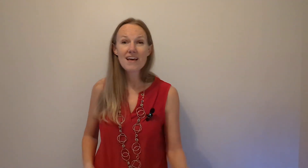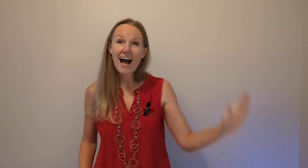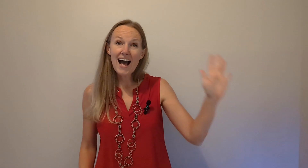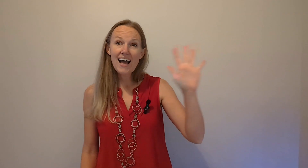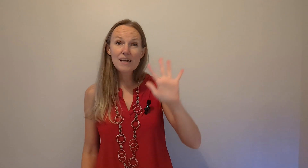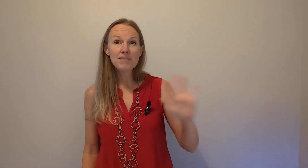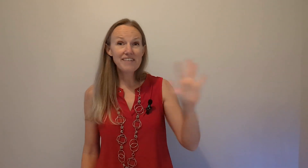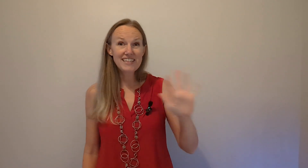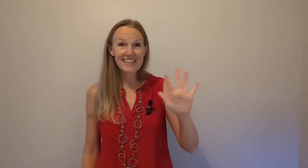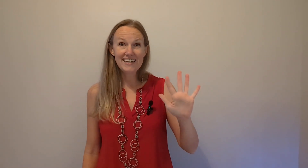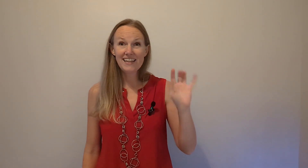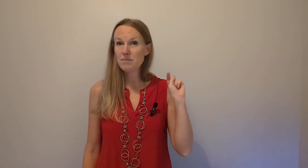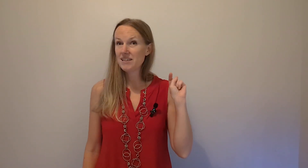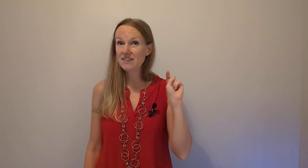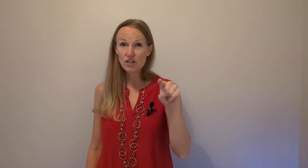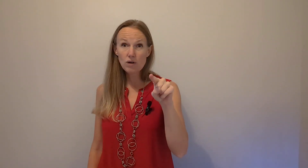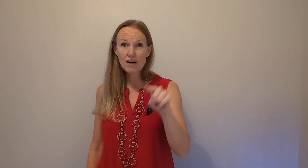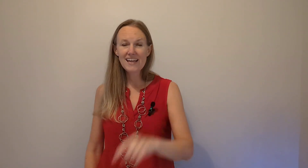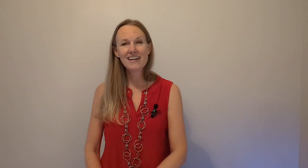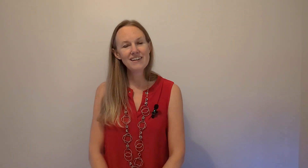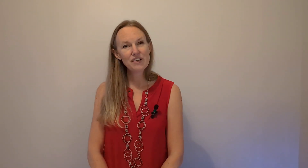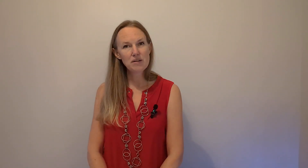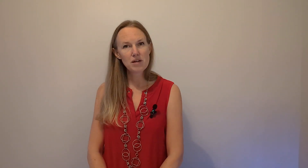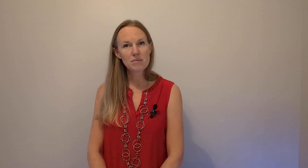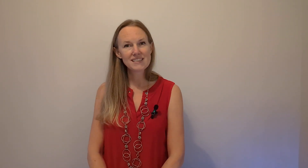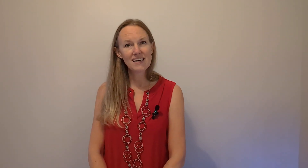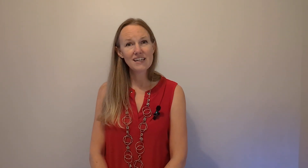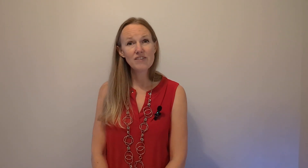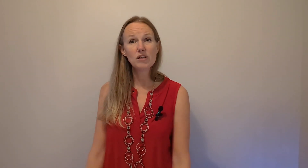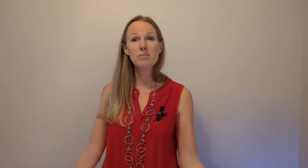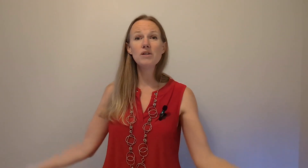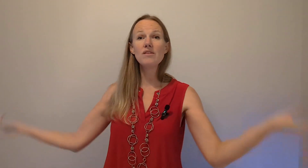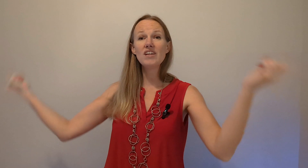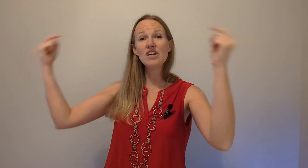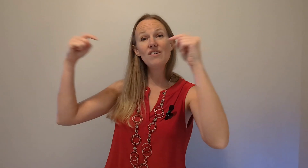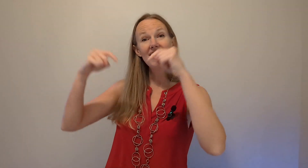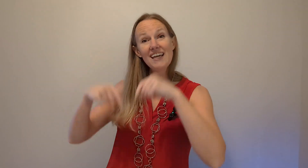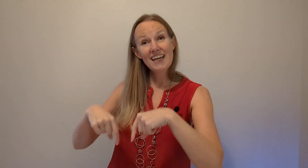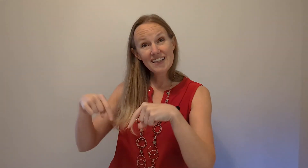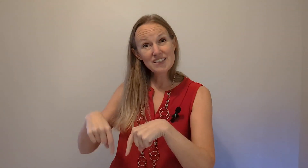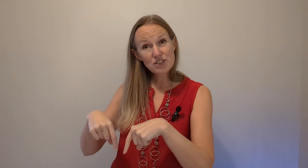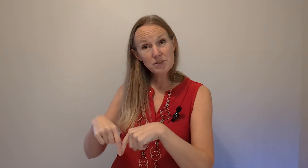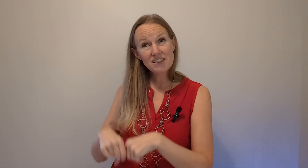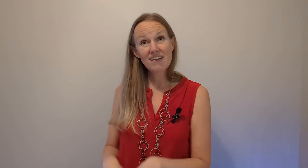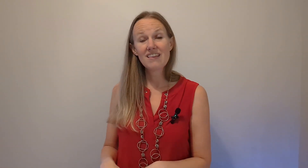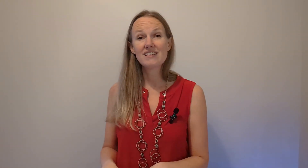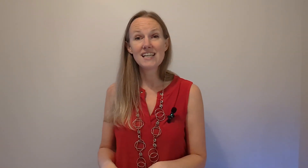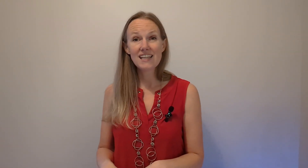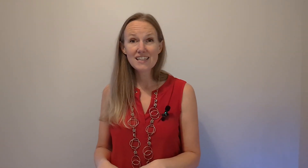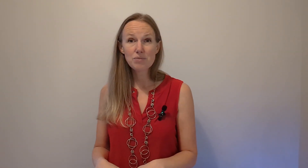that I am left-handed. That means if you are right-handed, you're going to mirror my sign. If you look below the video, in the description, there is a link to